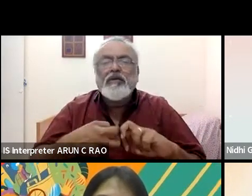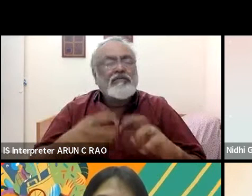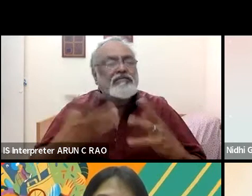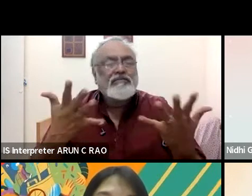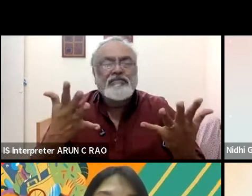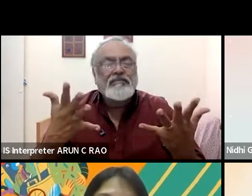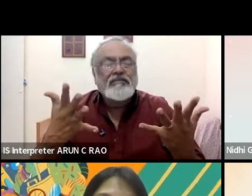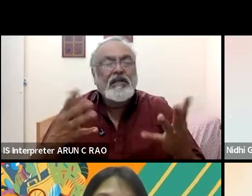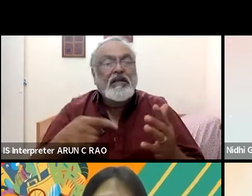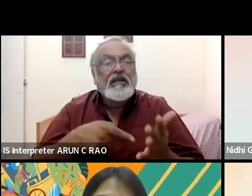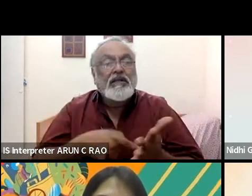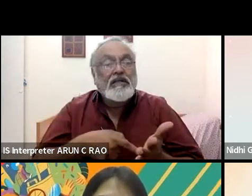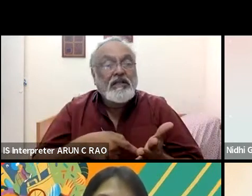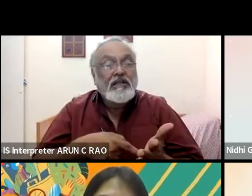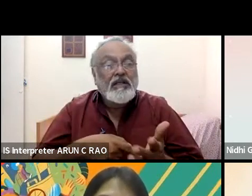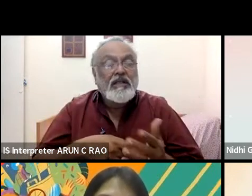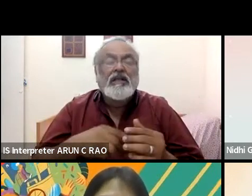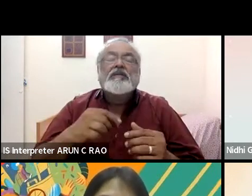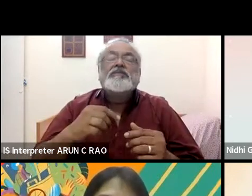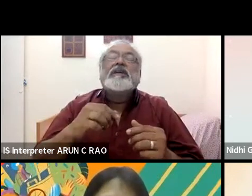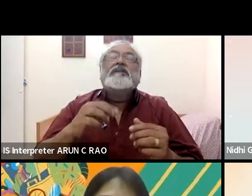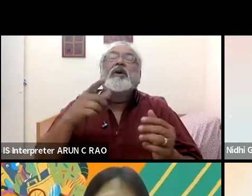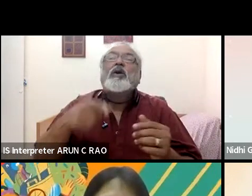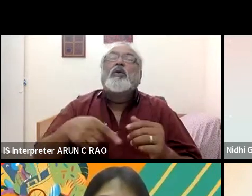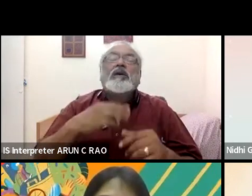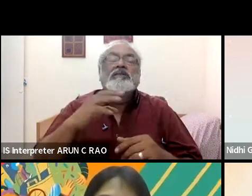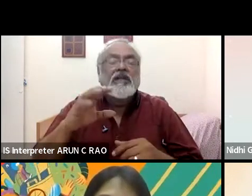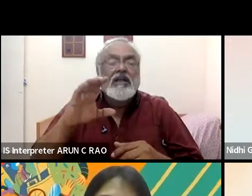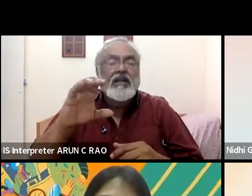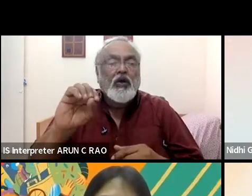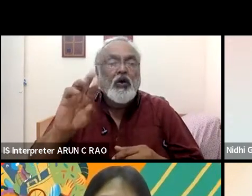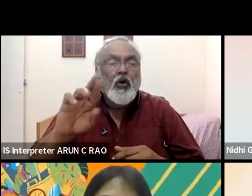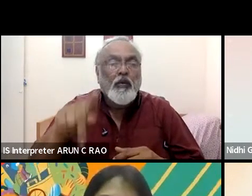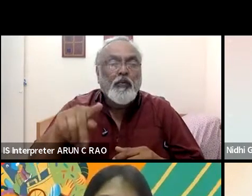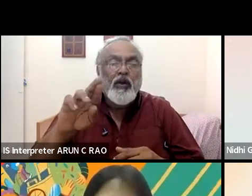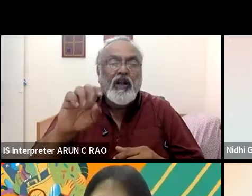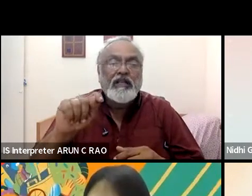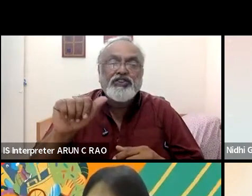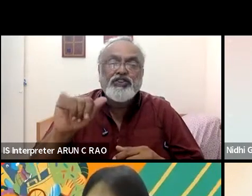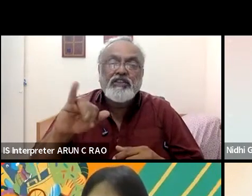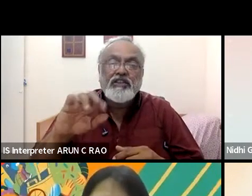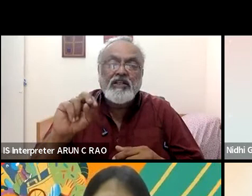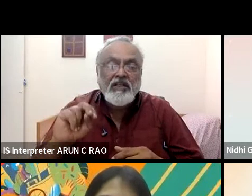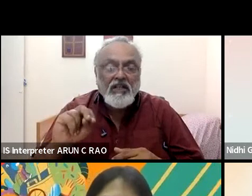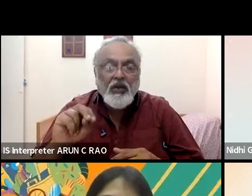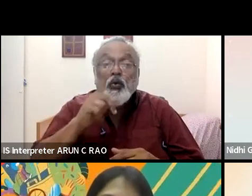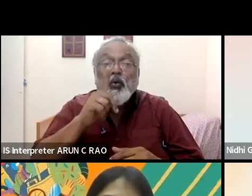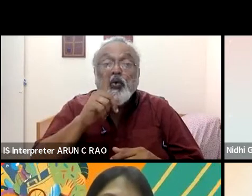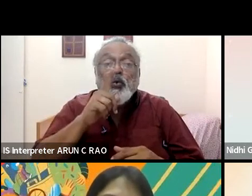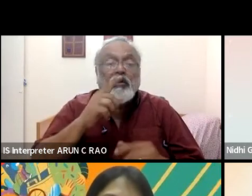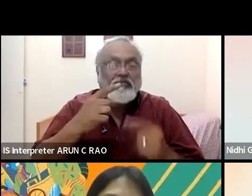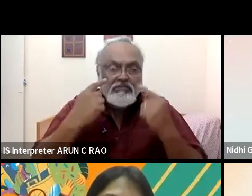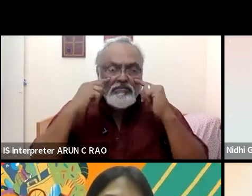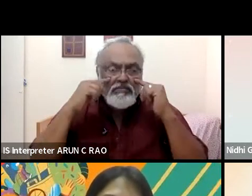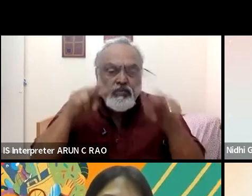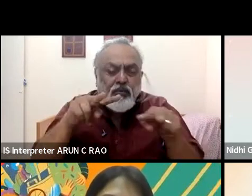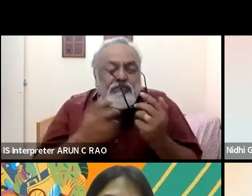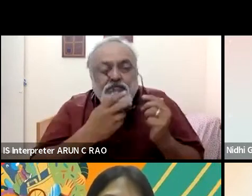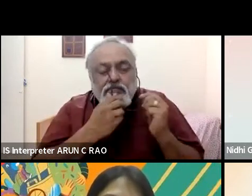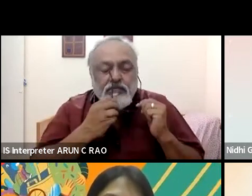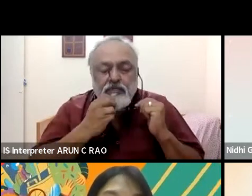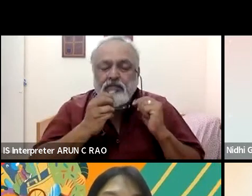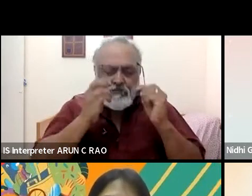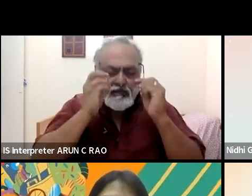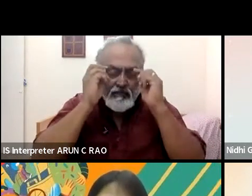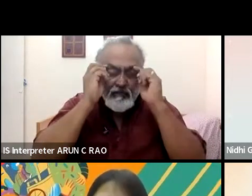basis when Corporation of Chennai or somebody does something, who's monitoring them, who's enforcing the standard. So there, I guess the legal has